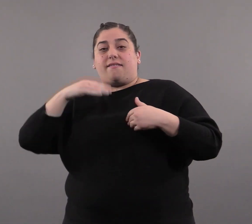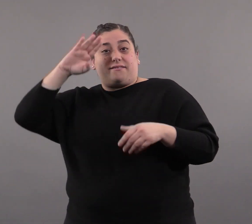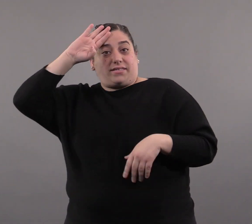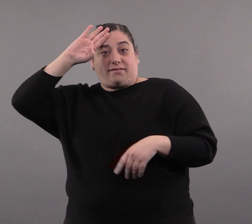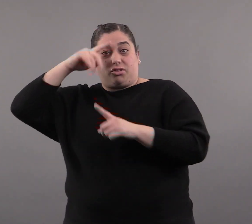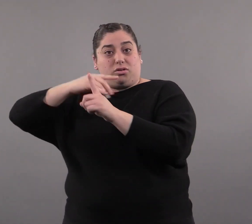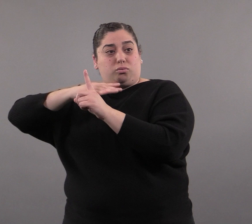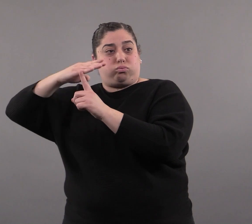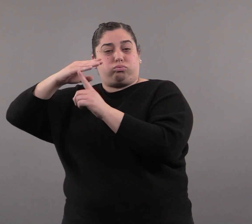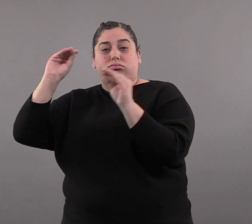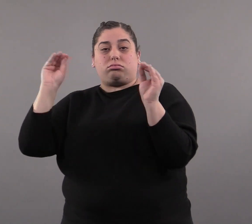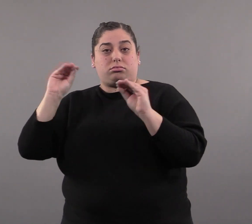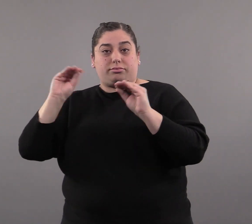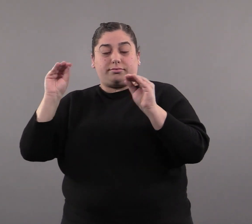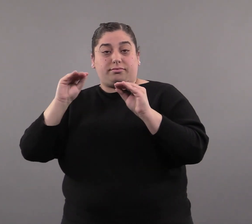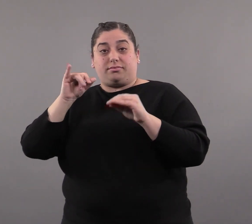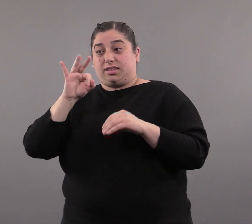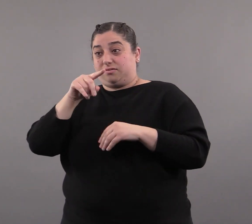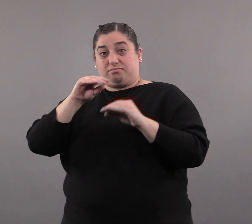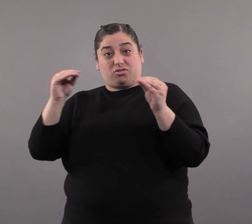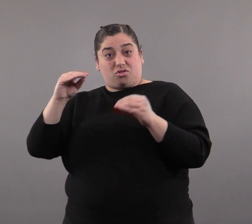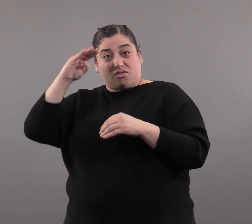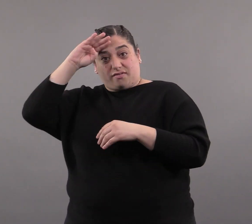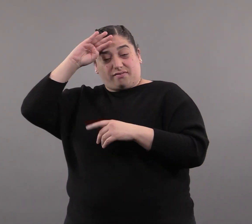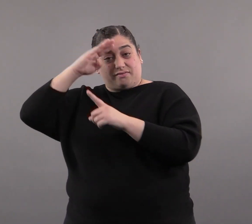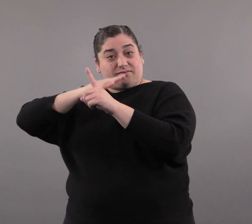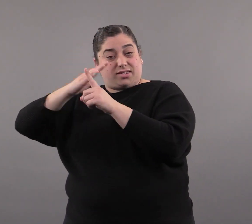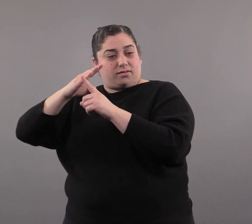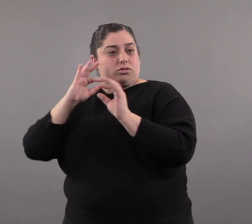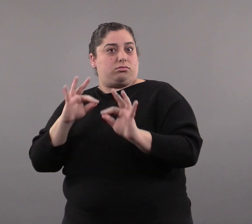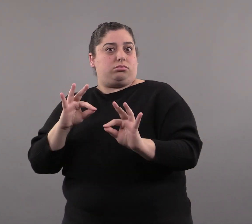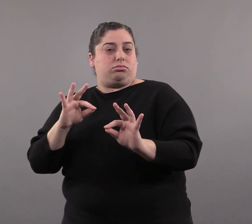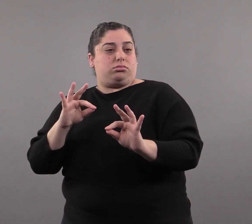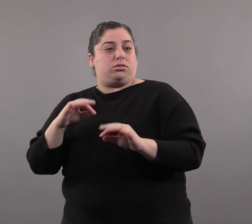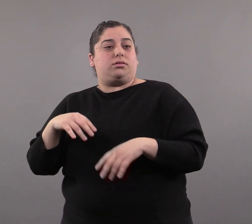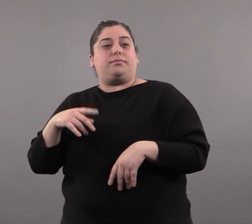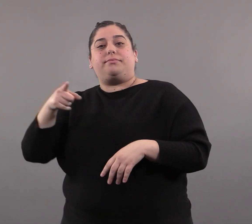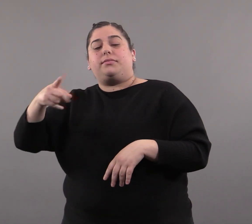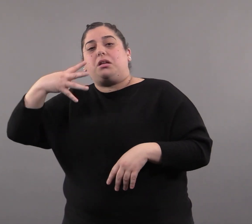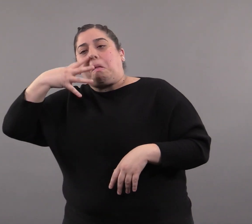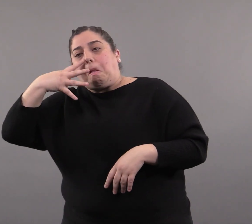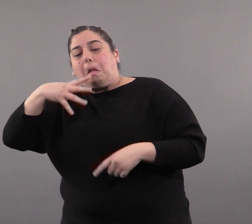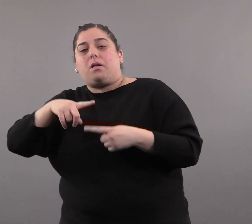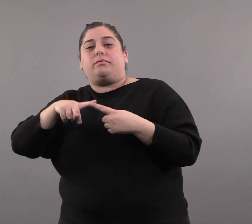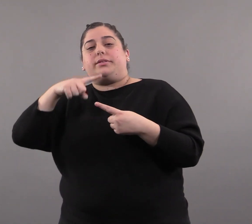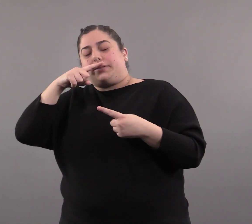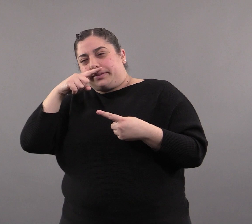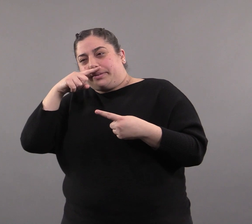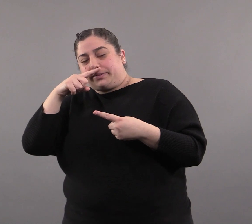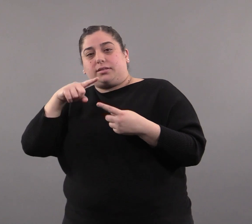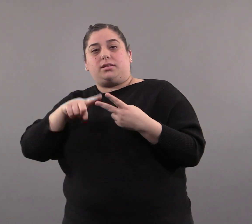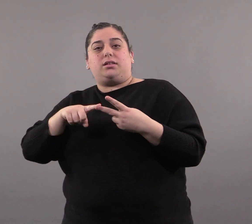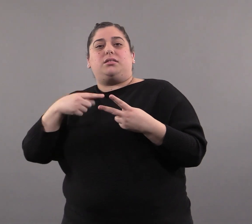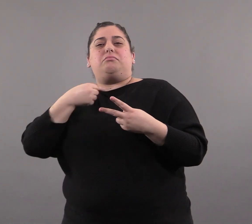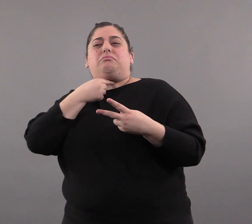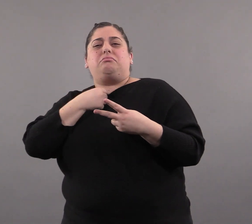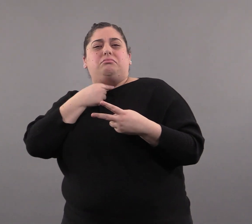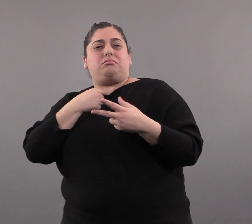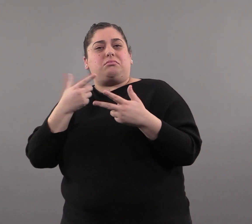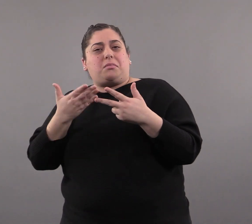cold illnesses, you have runny nose, sneezing, you could have sore throat, and you could even have a cough. But